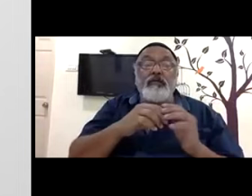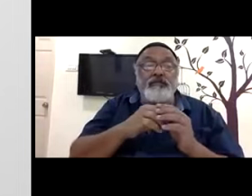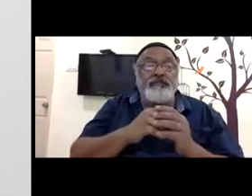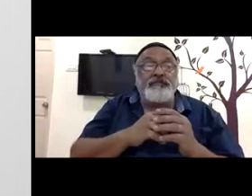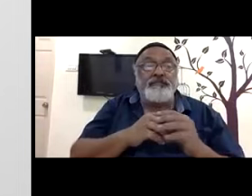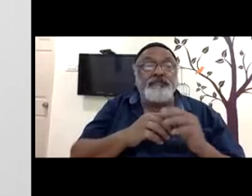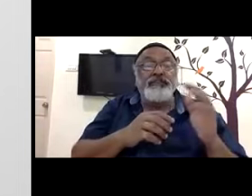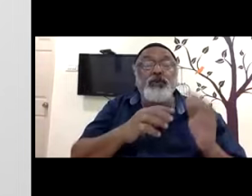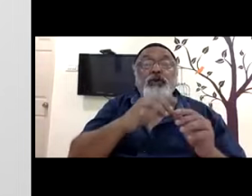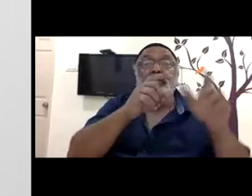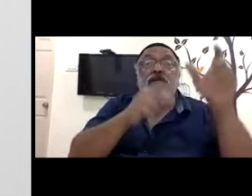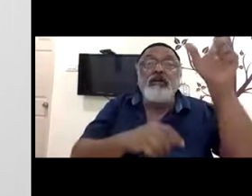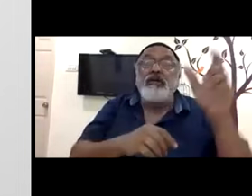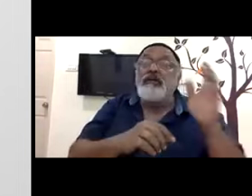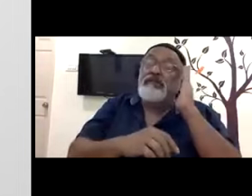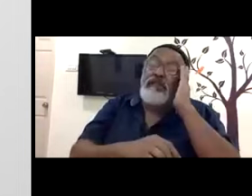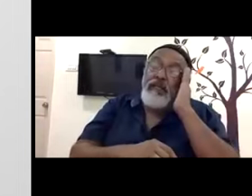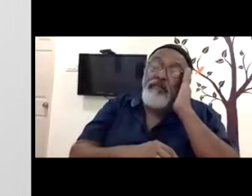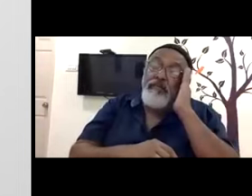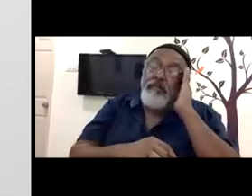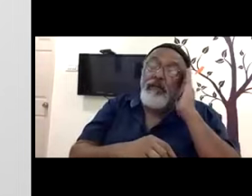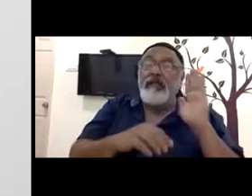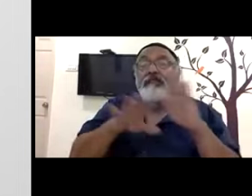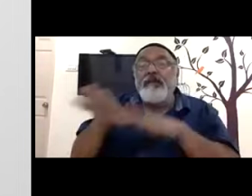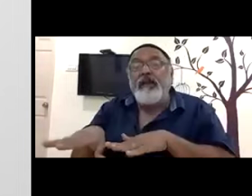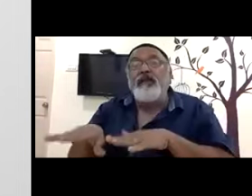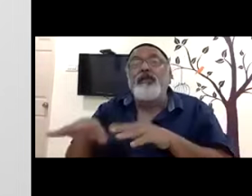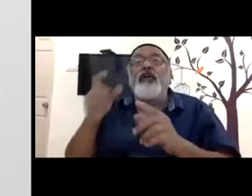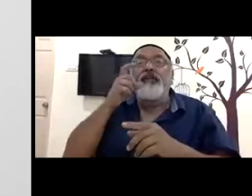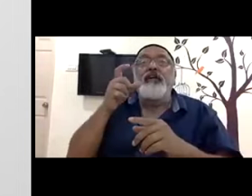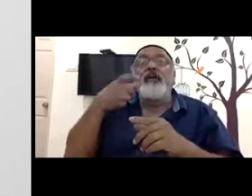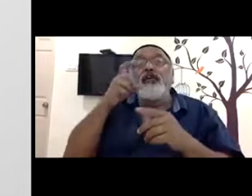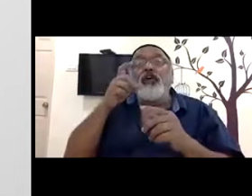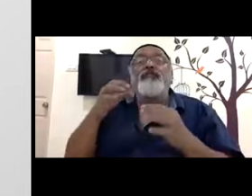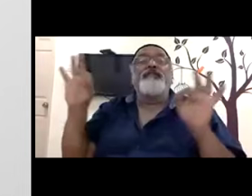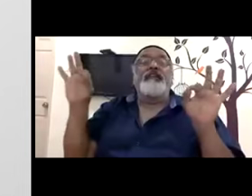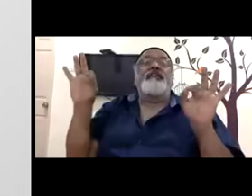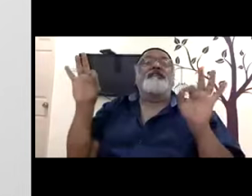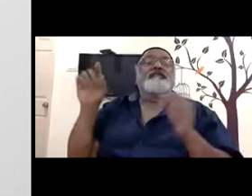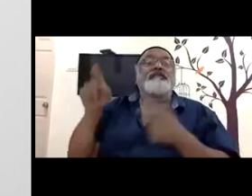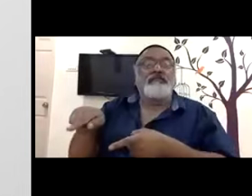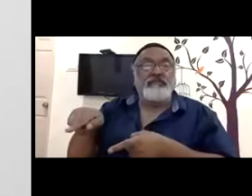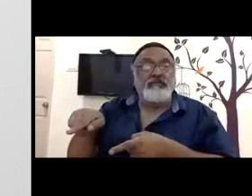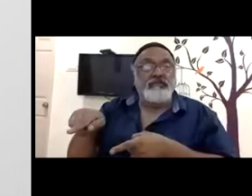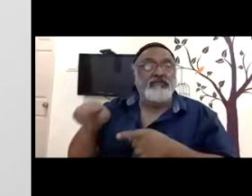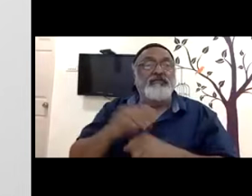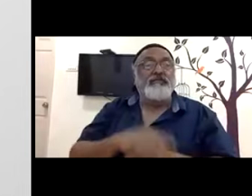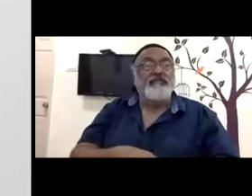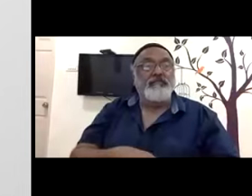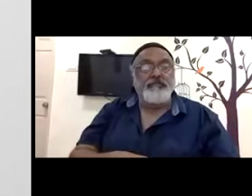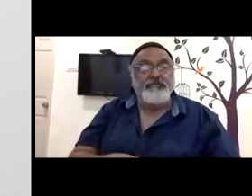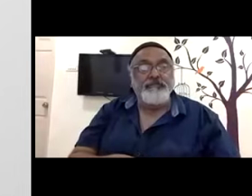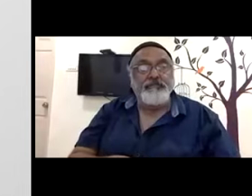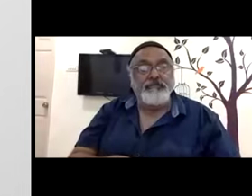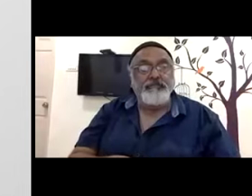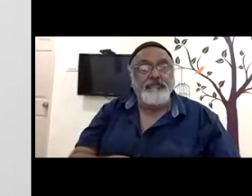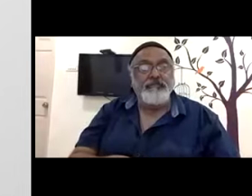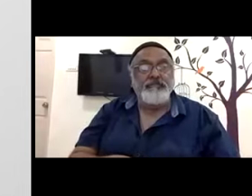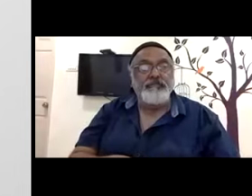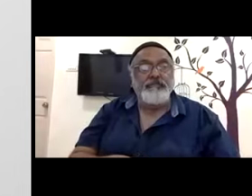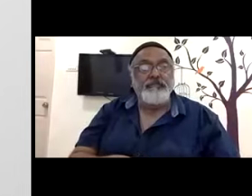where it is not affected by the other variables that I'm measuring, while the dependent variable is impacted by the independent variables